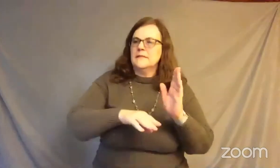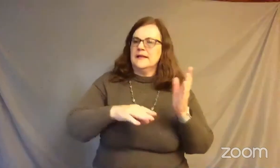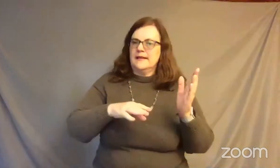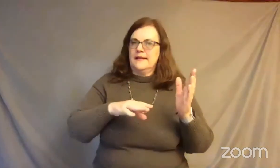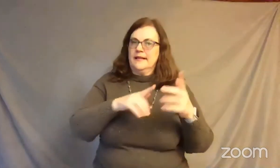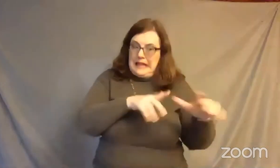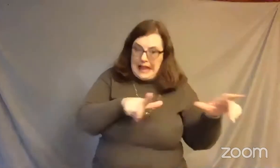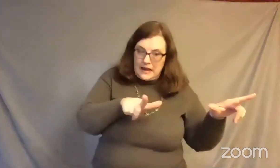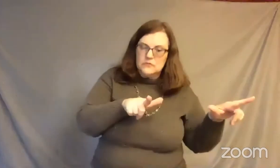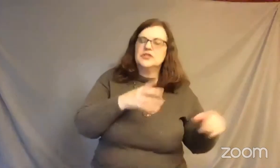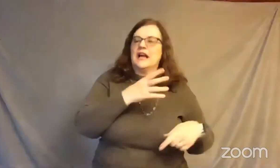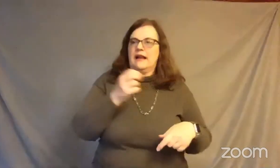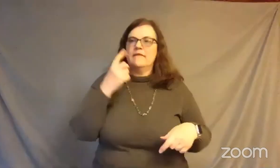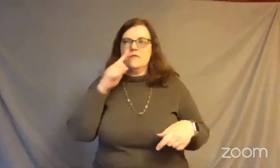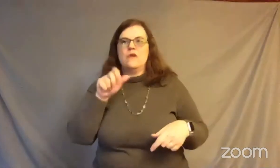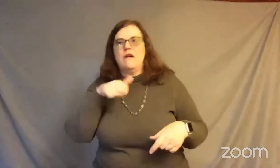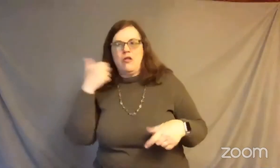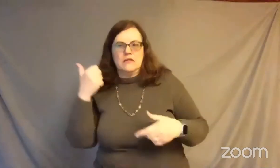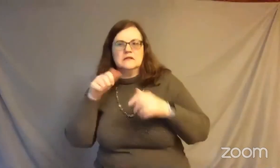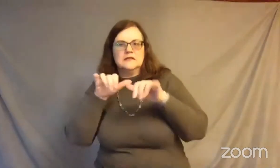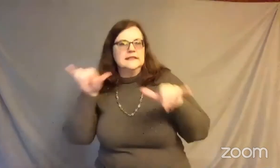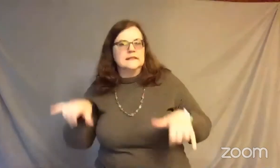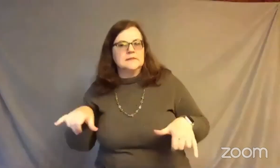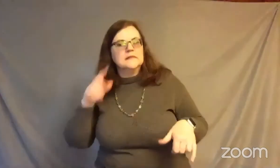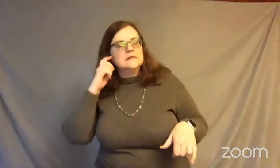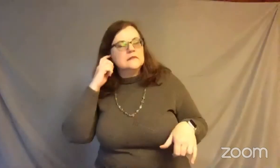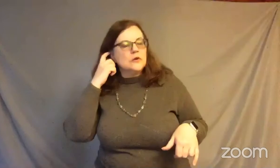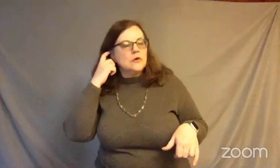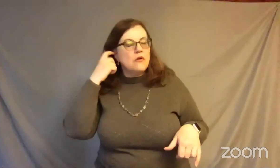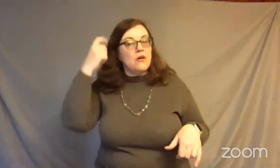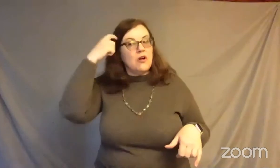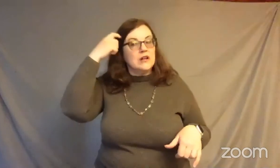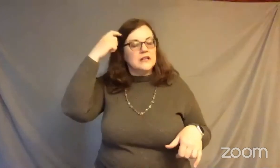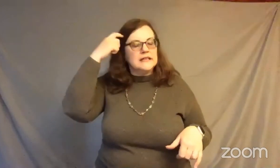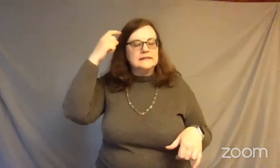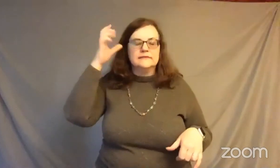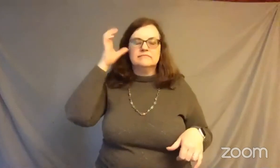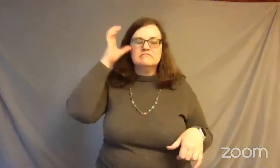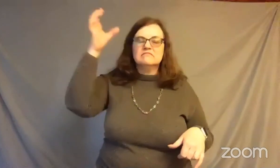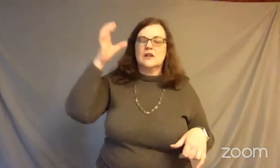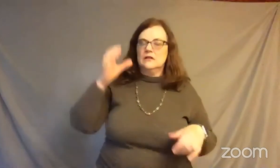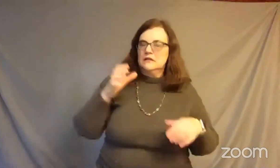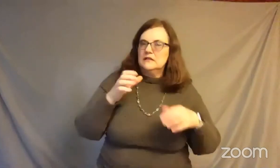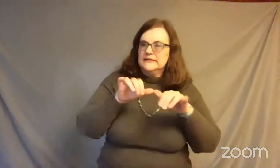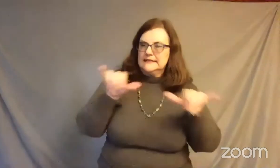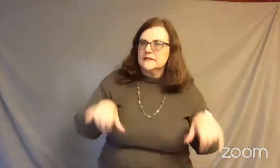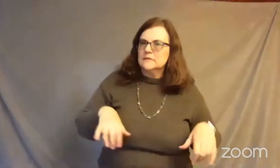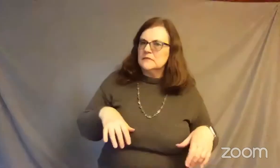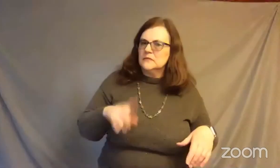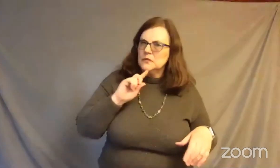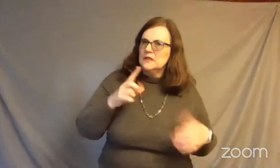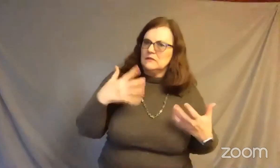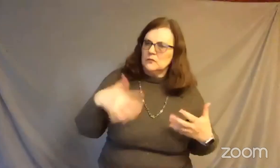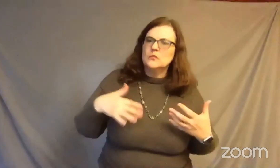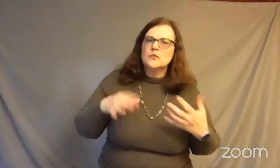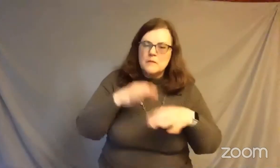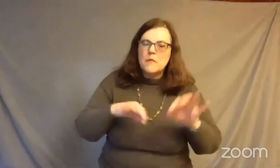have interaction, both for language and for other cognitive systems.